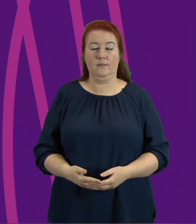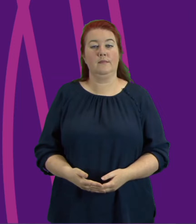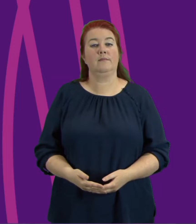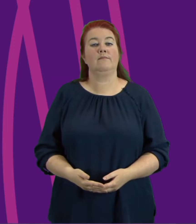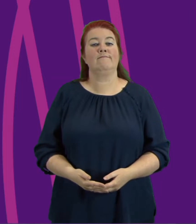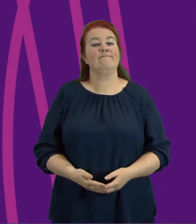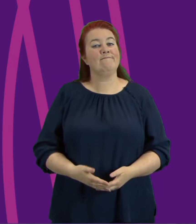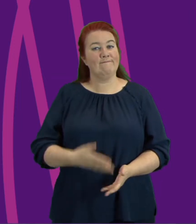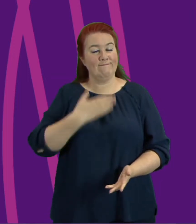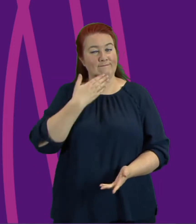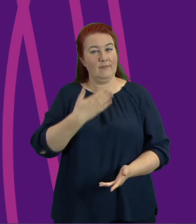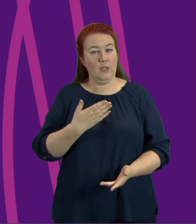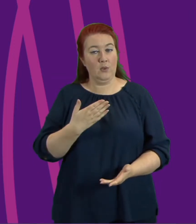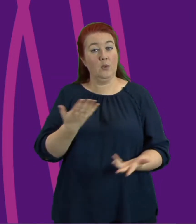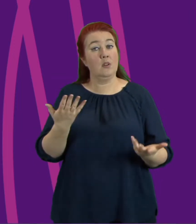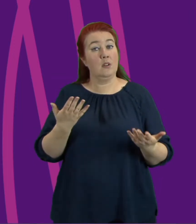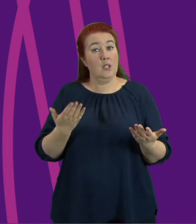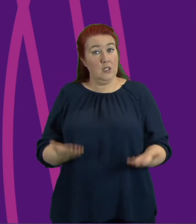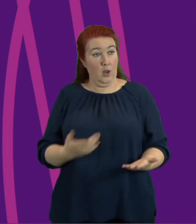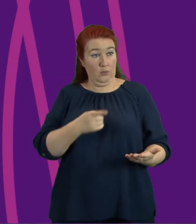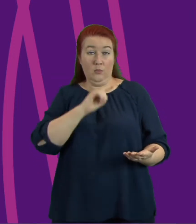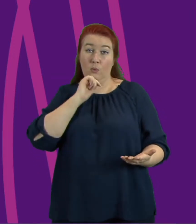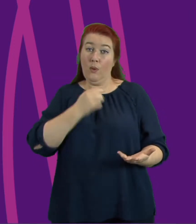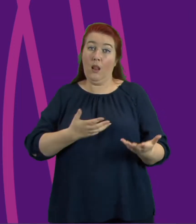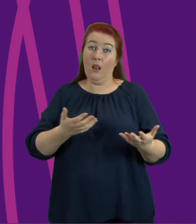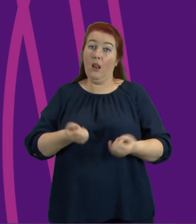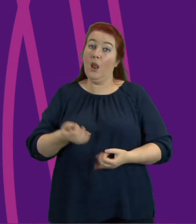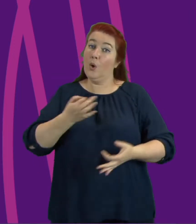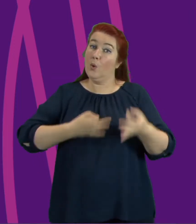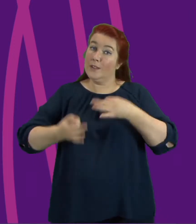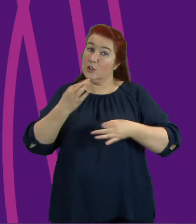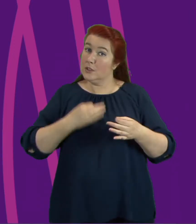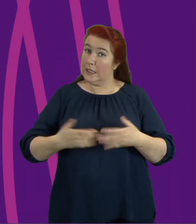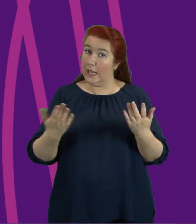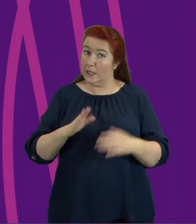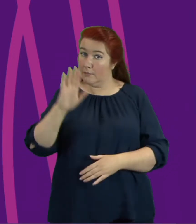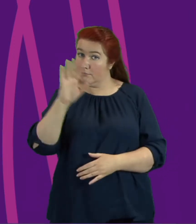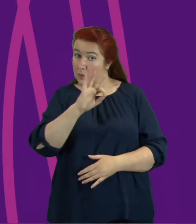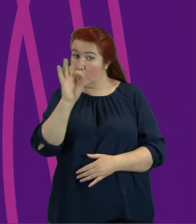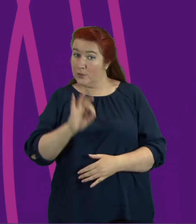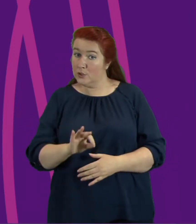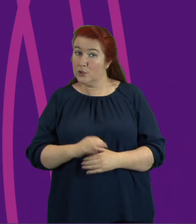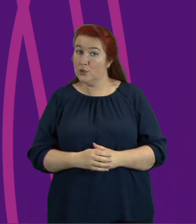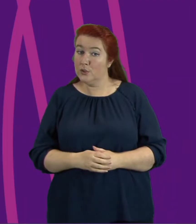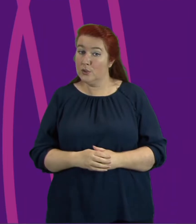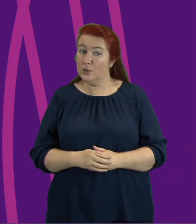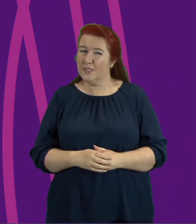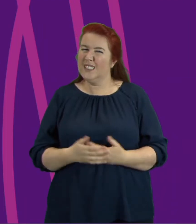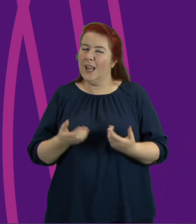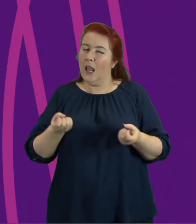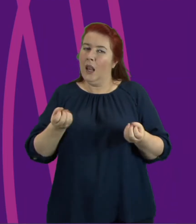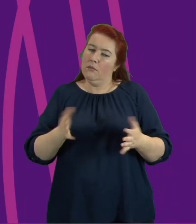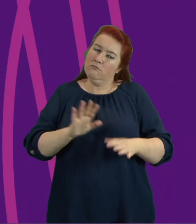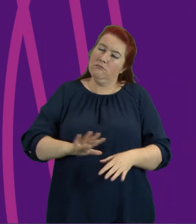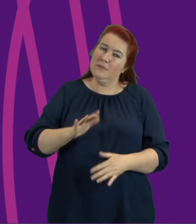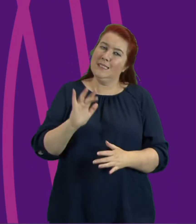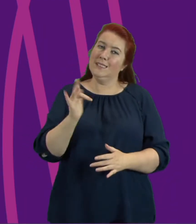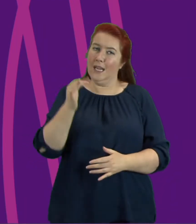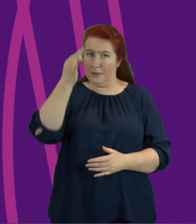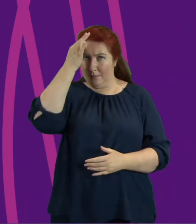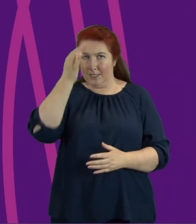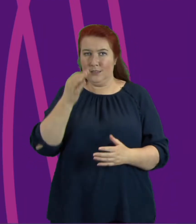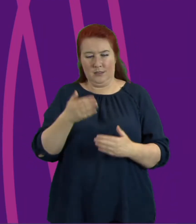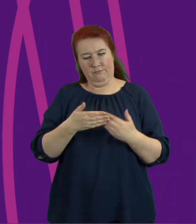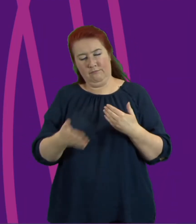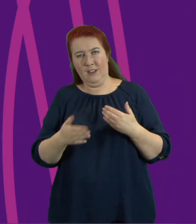Thank you, Lord Advocate. And the Lord Advocate will now take questions on issues raised in his statement. I can only allow around 10 minutes for questions,